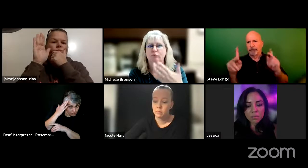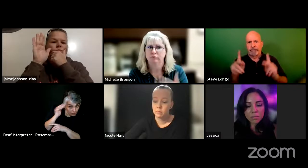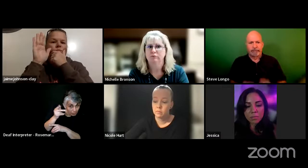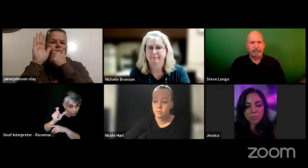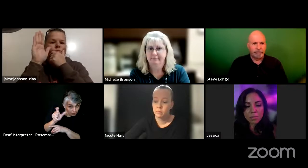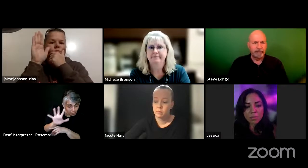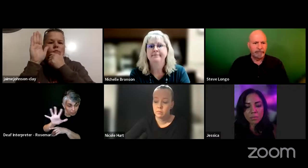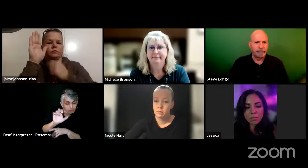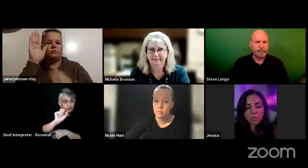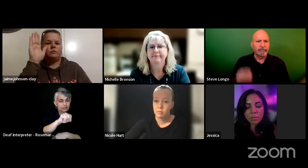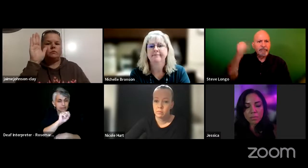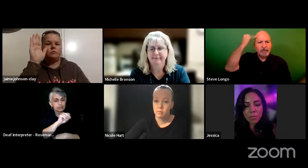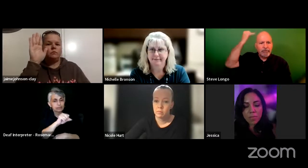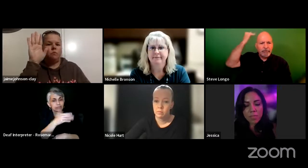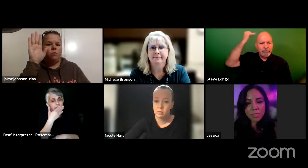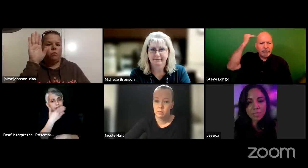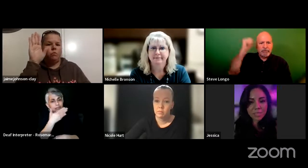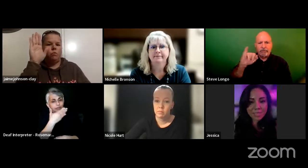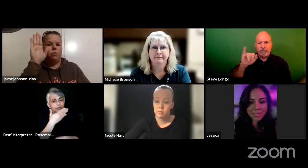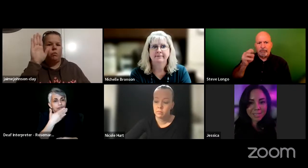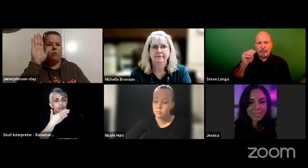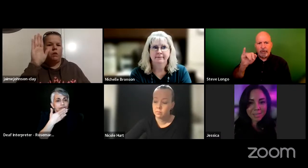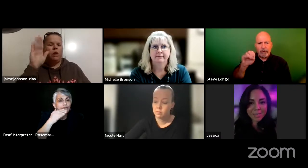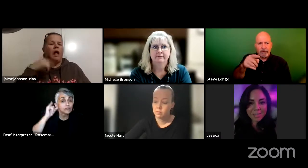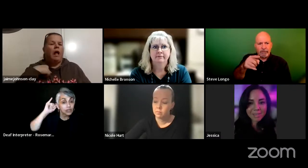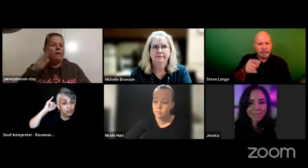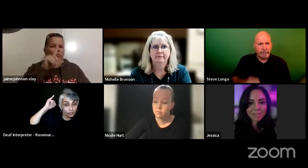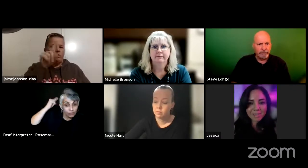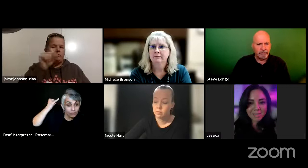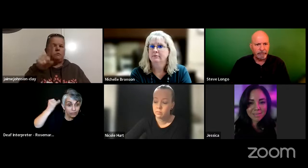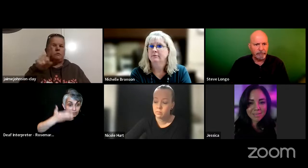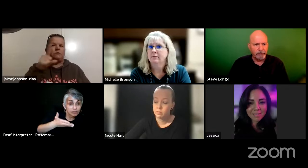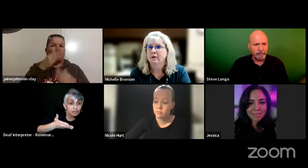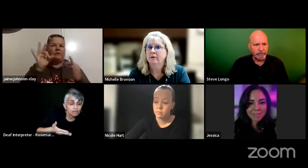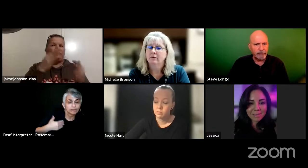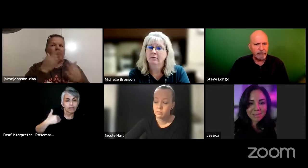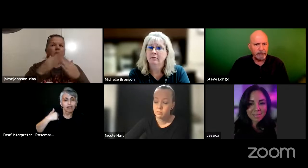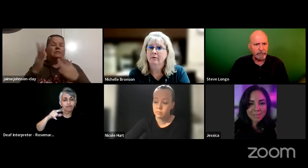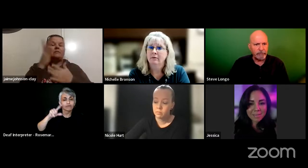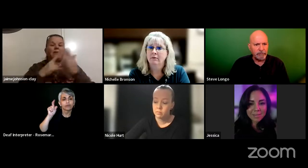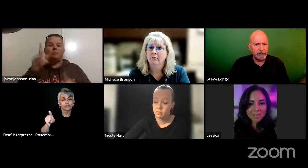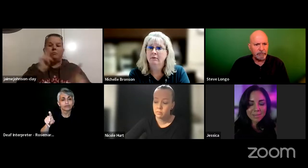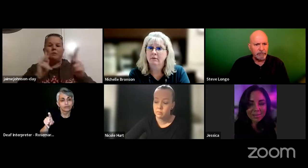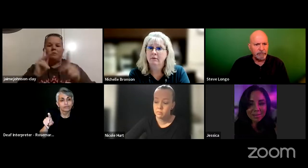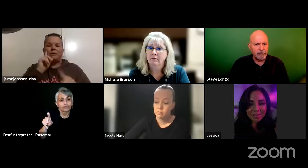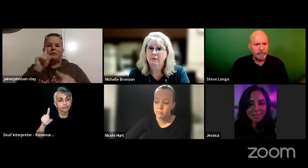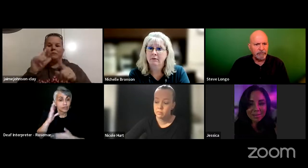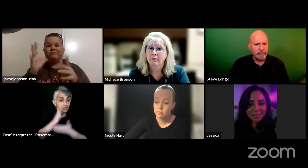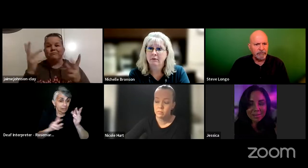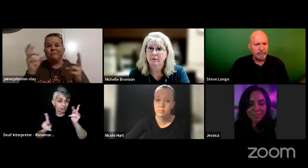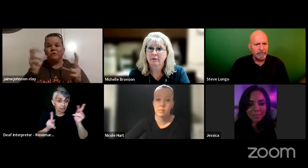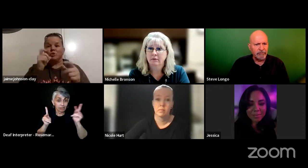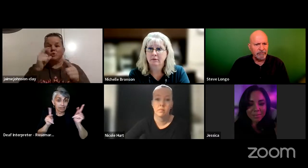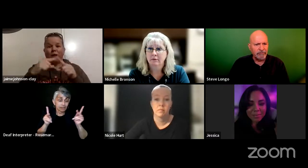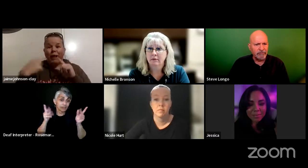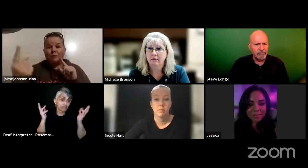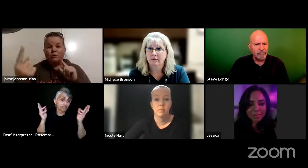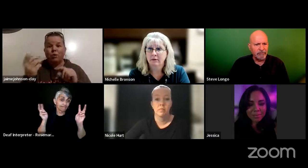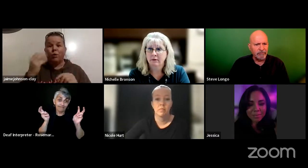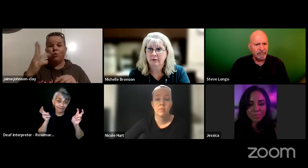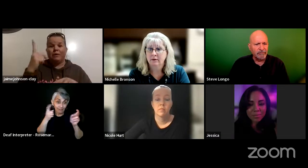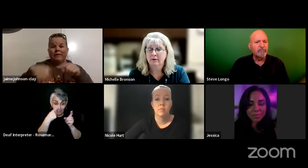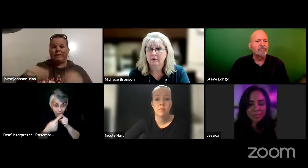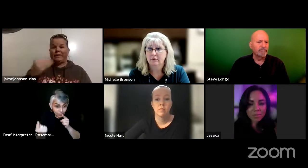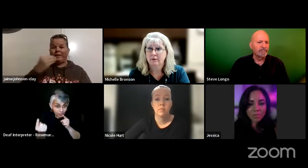know. Okay. Yes. This is Jessica, excuse me. Jamie saying, I have a question. There are